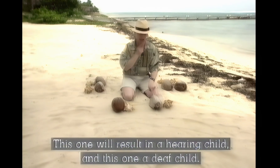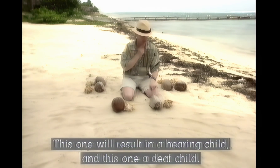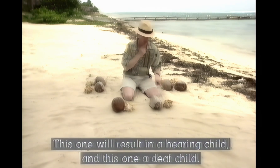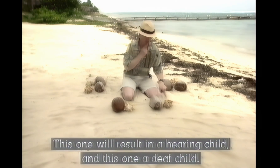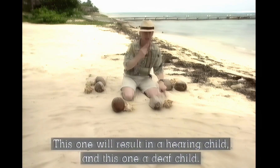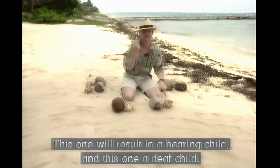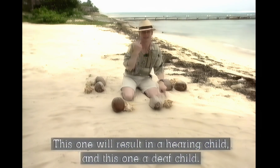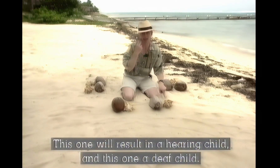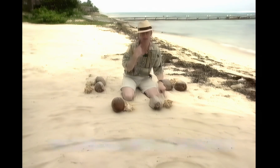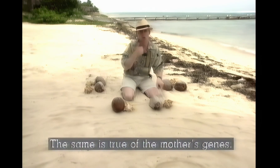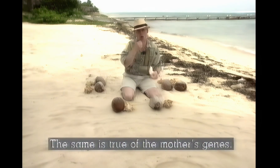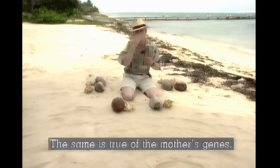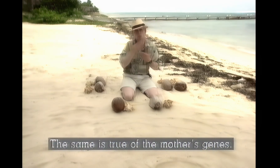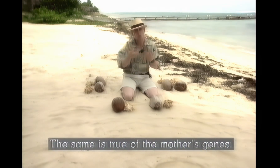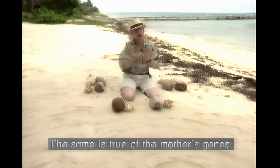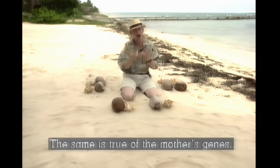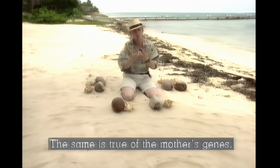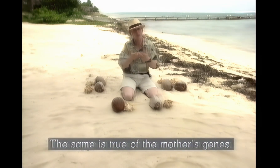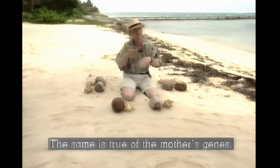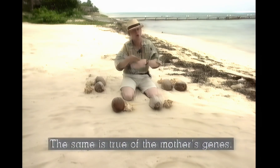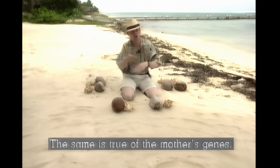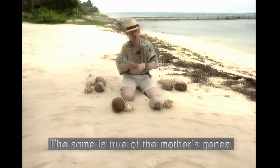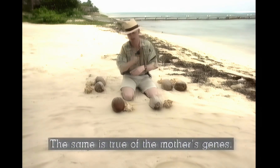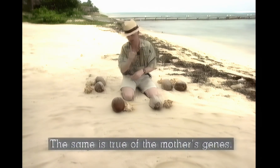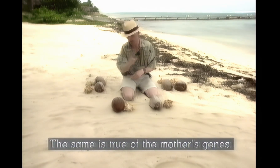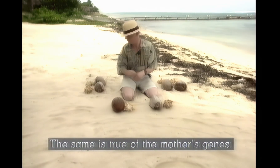true of the mother's genes. Let me show you how they function.